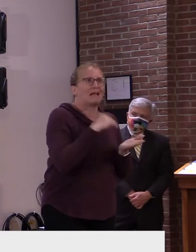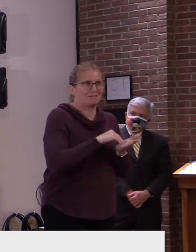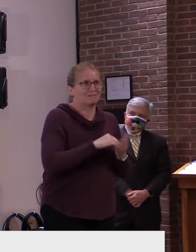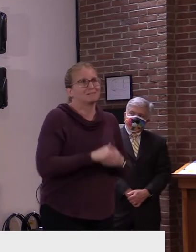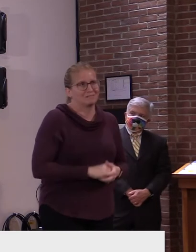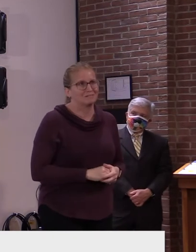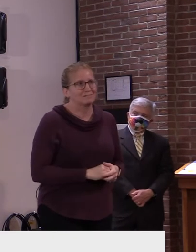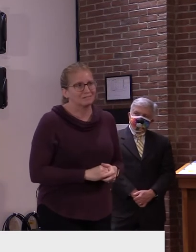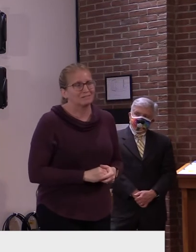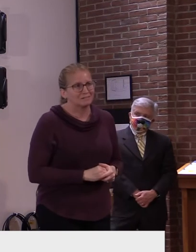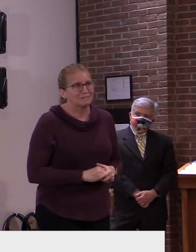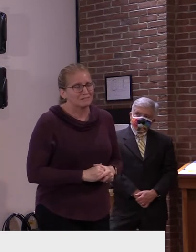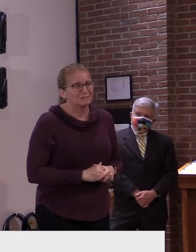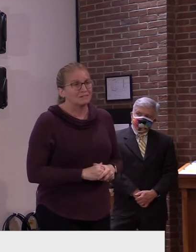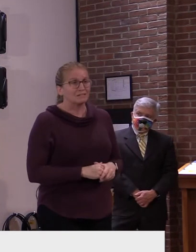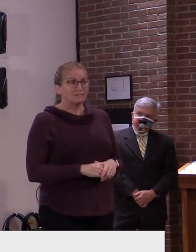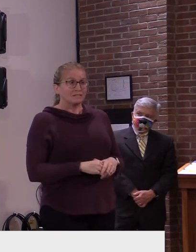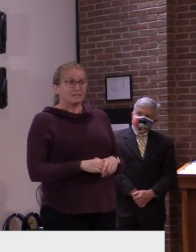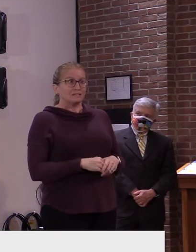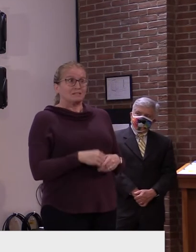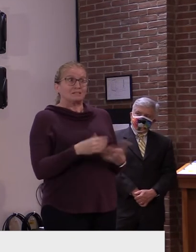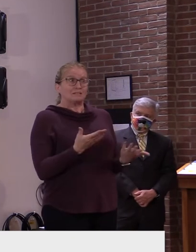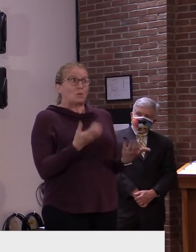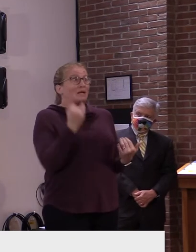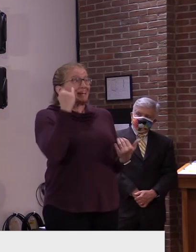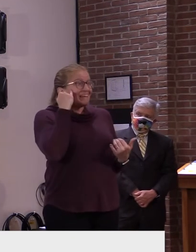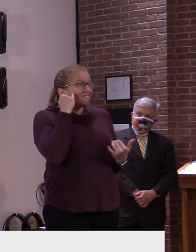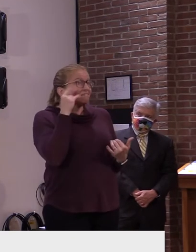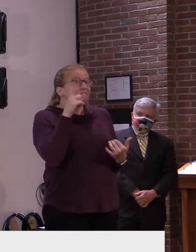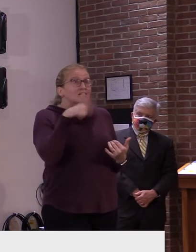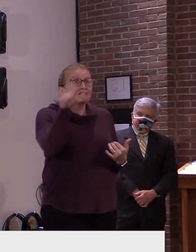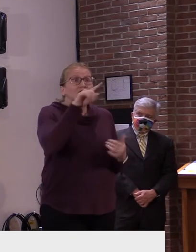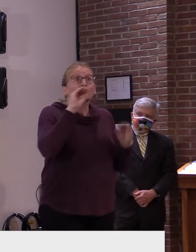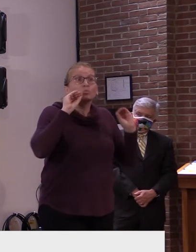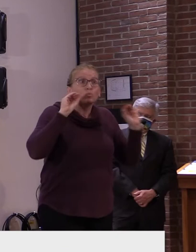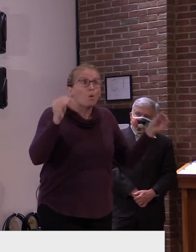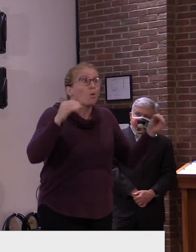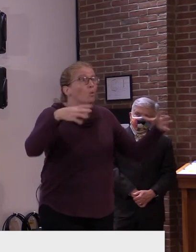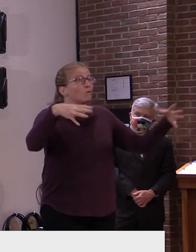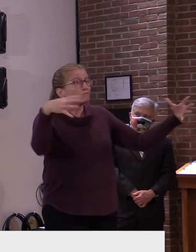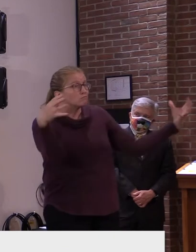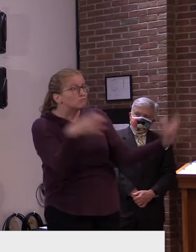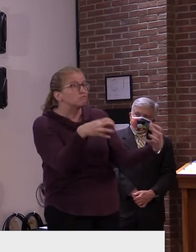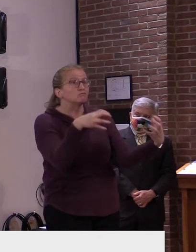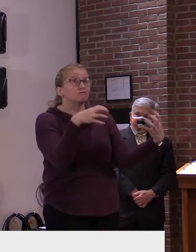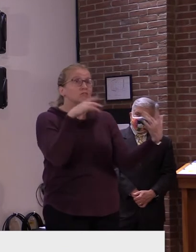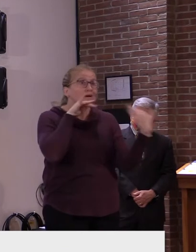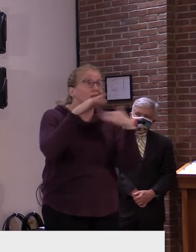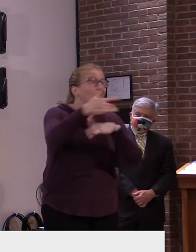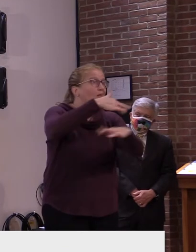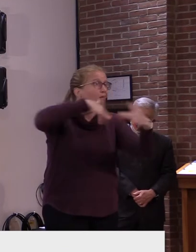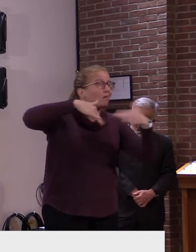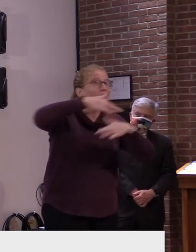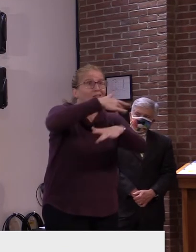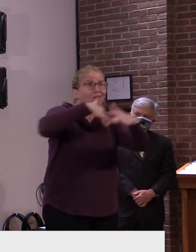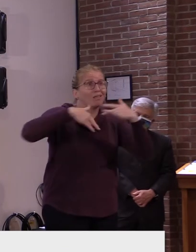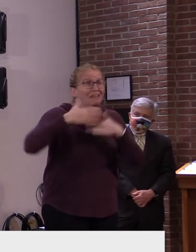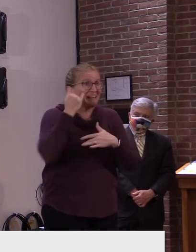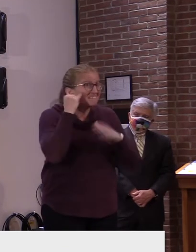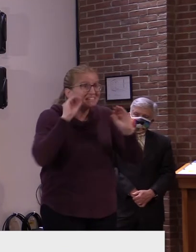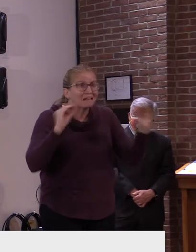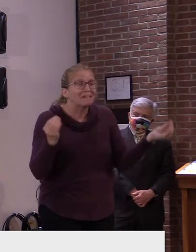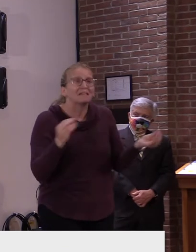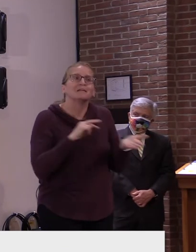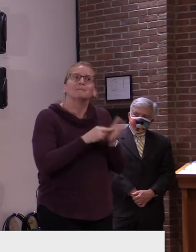preys on people congregating together people who don't know they're infectious predominantly